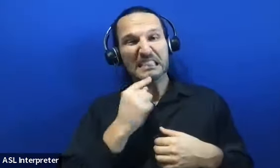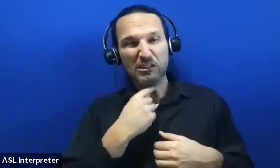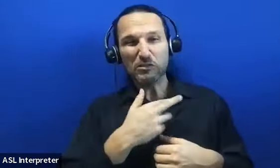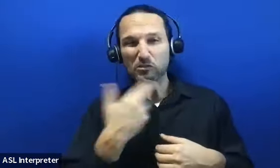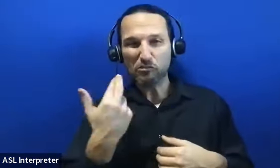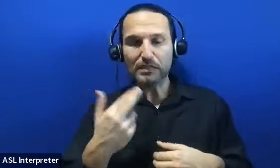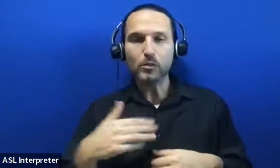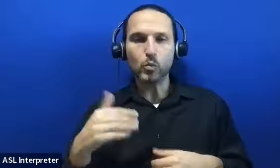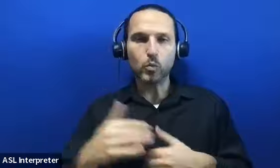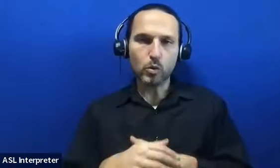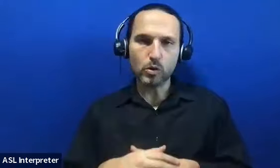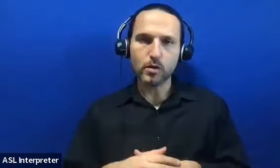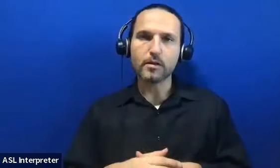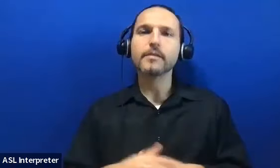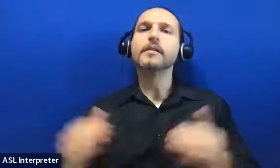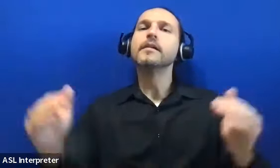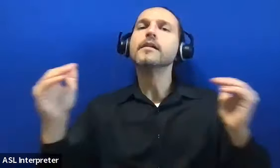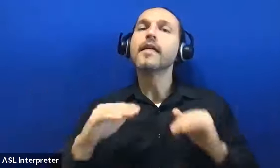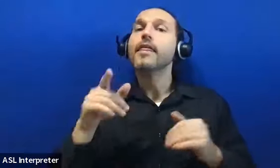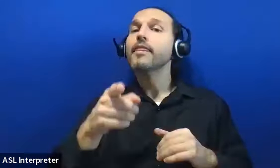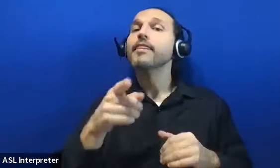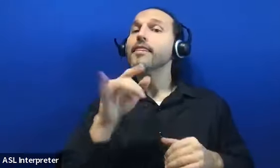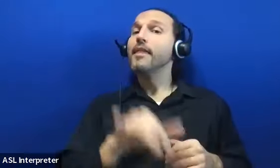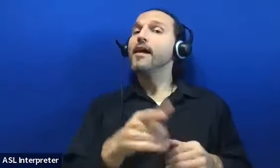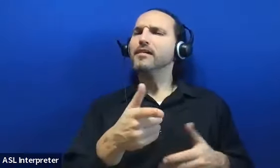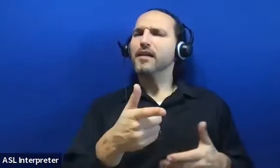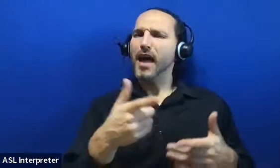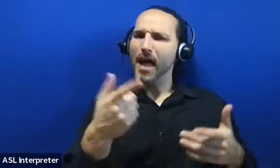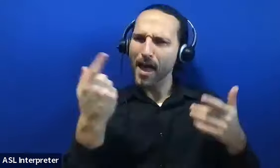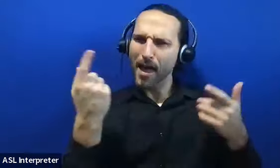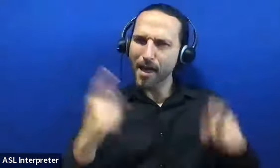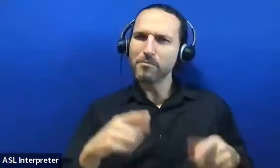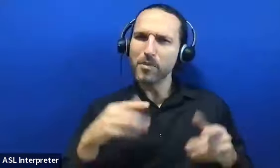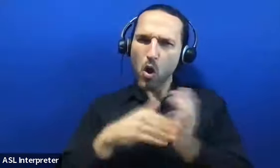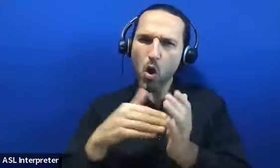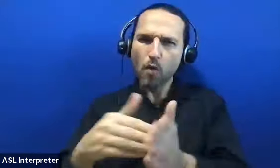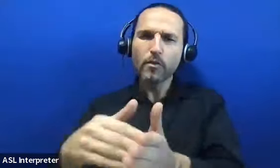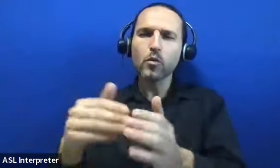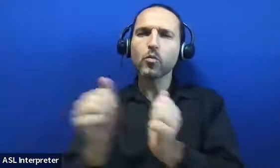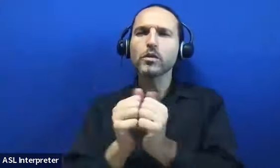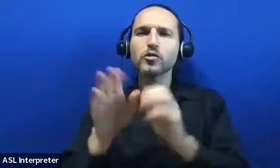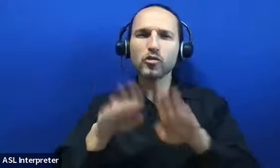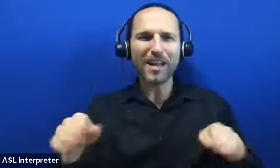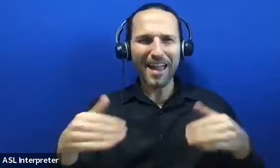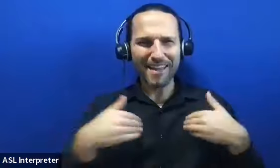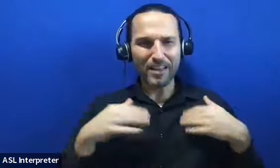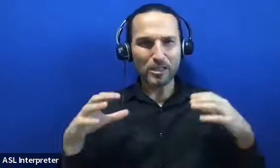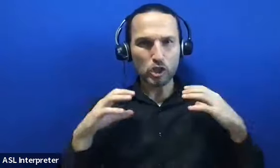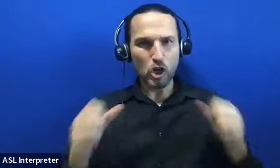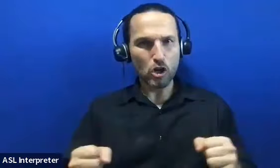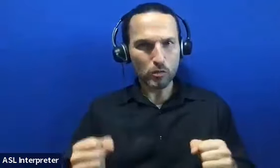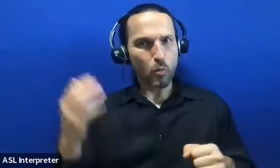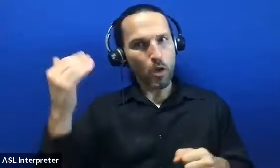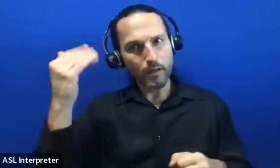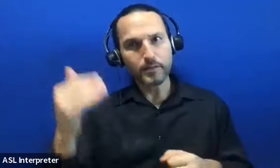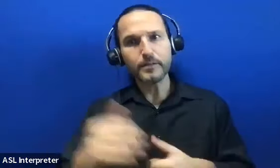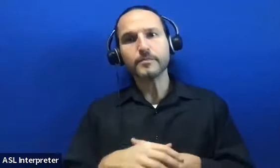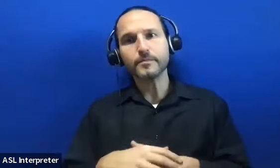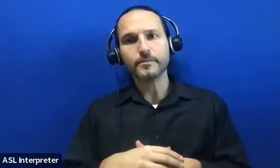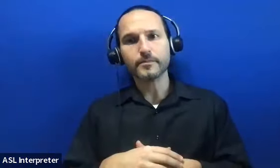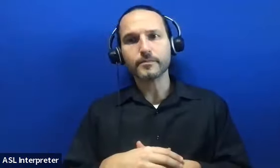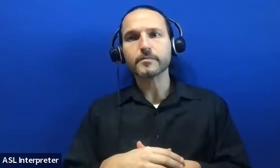Why is aspiration so common in charge? Well, it could be because children with charge